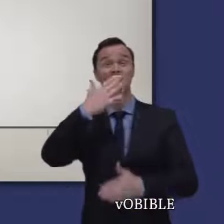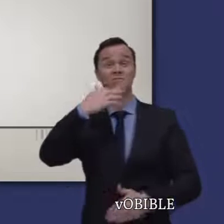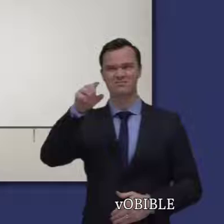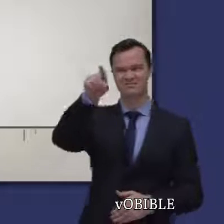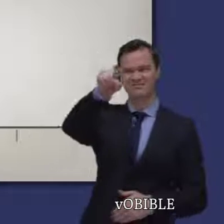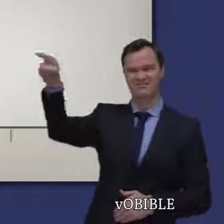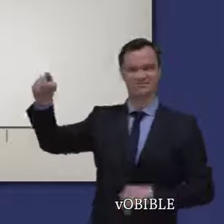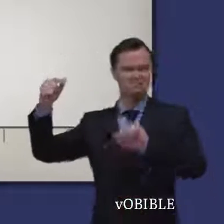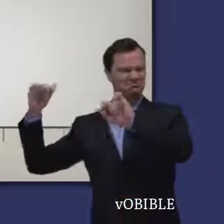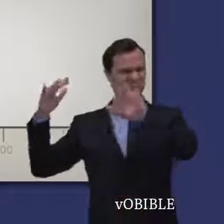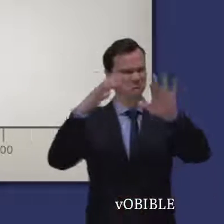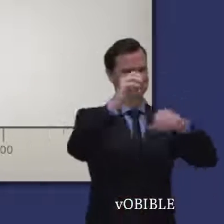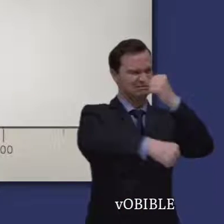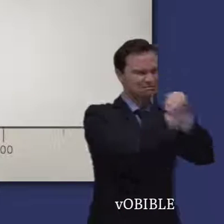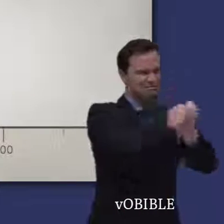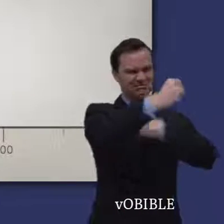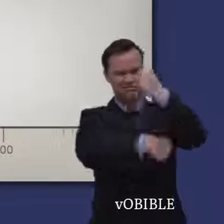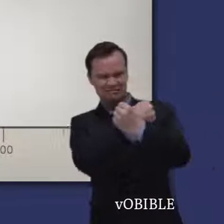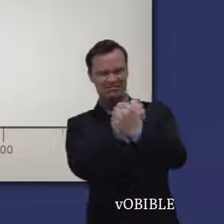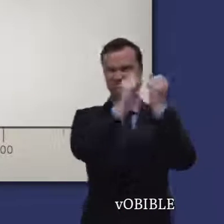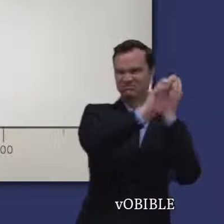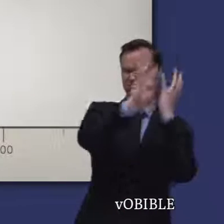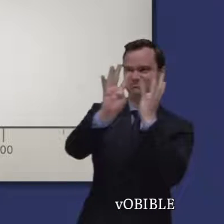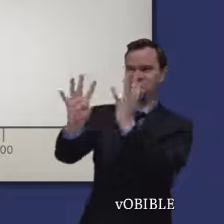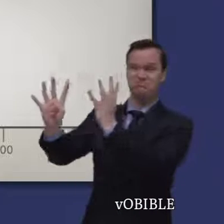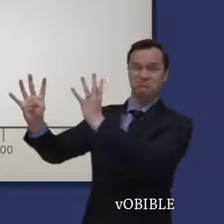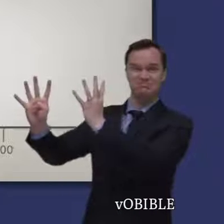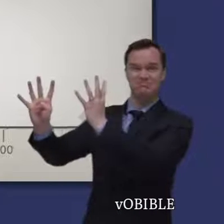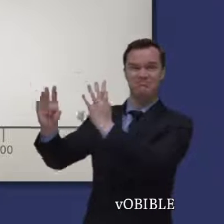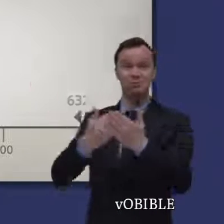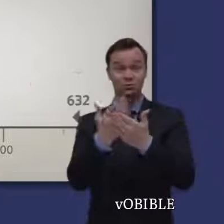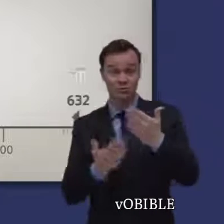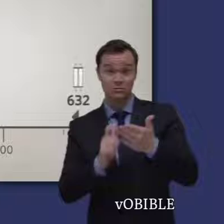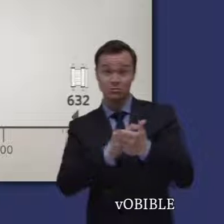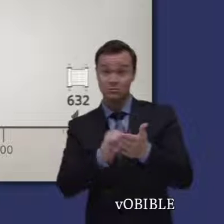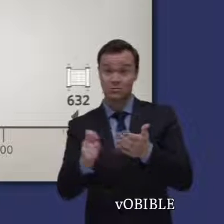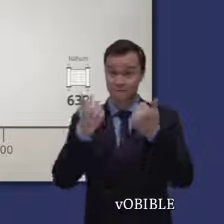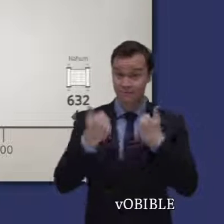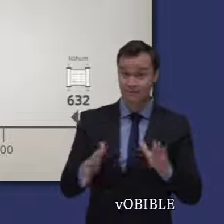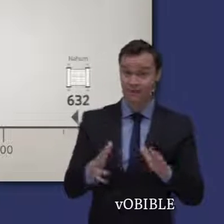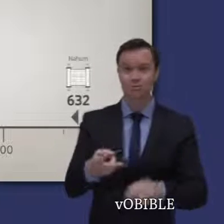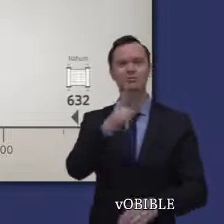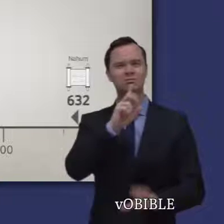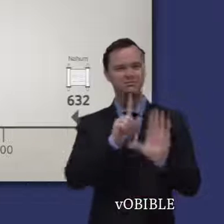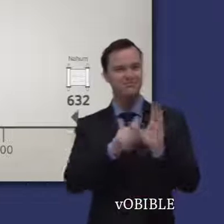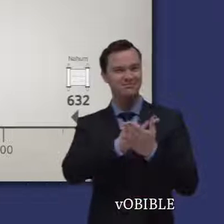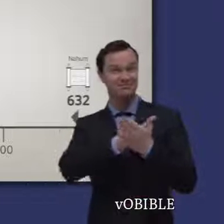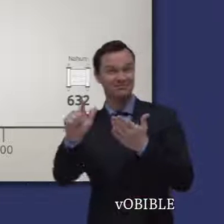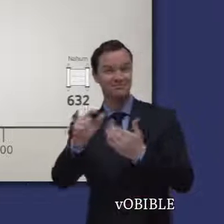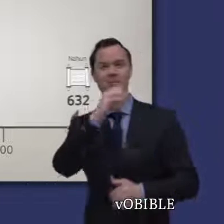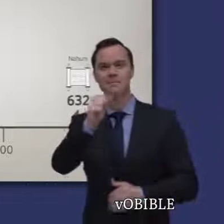This was about 100 years before Assyria took Israel into exile, and some 200 years before